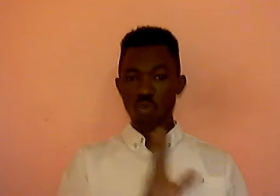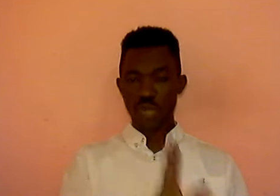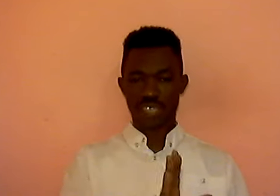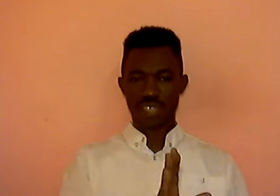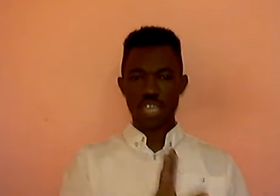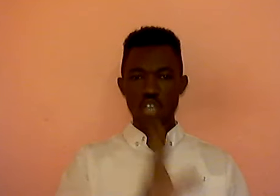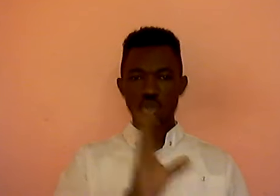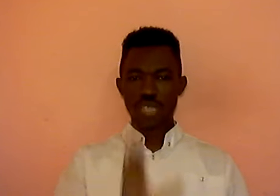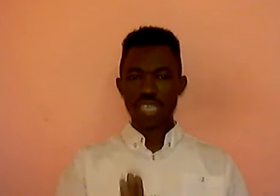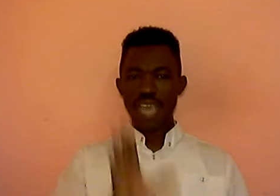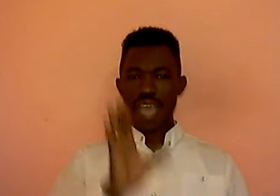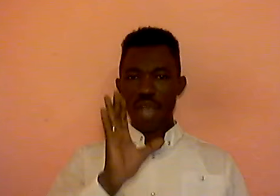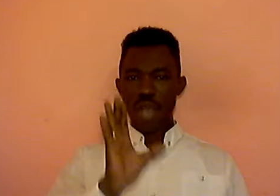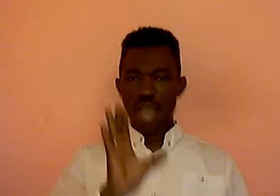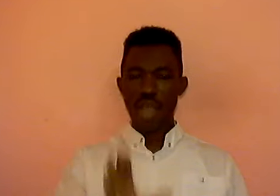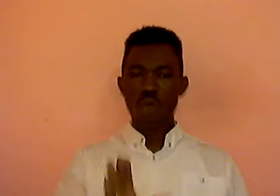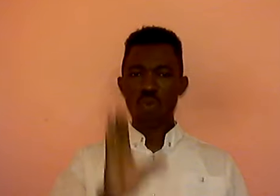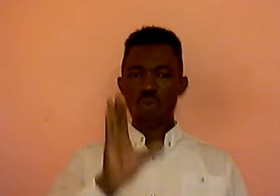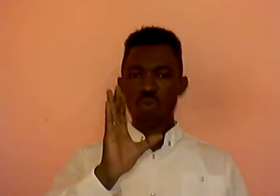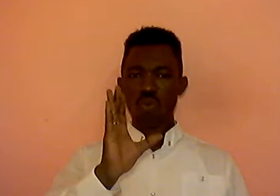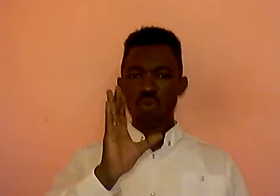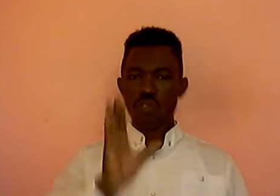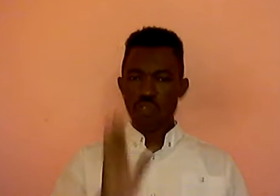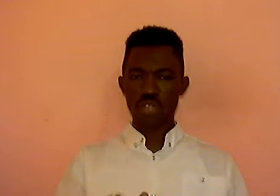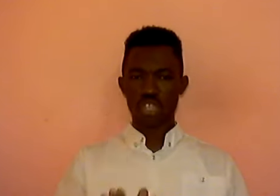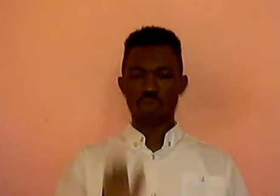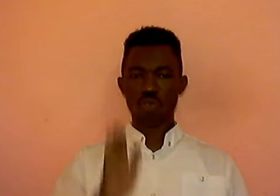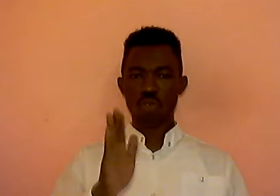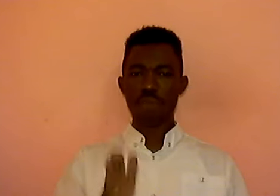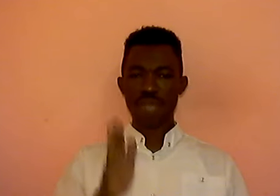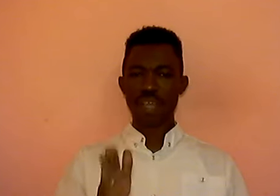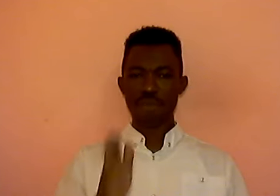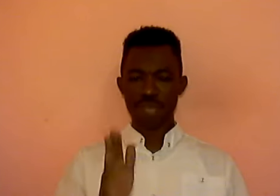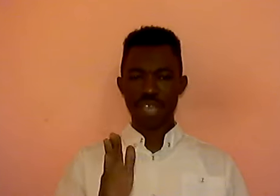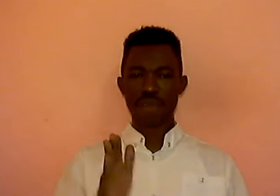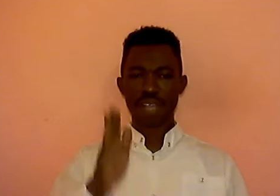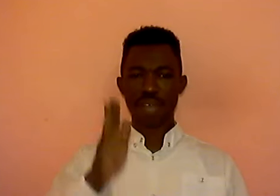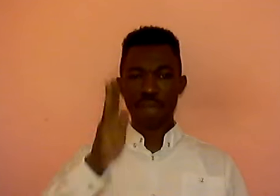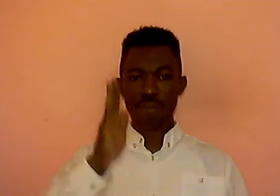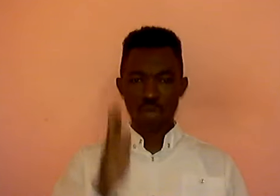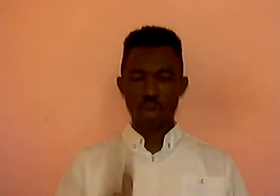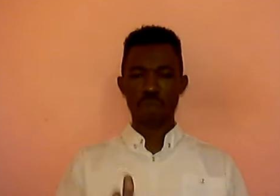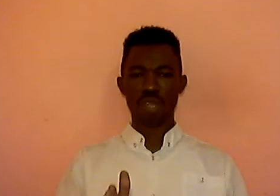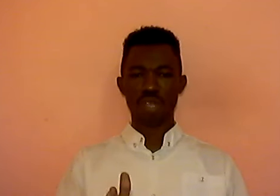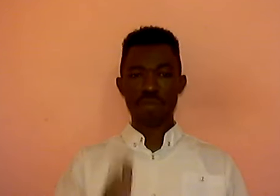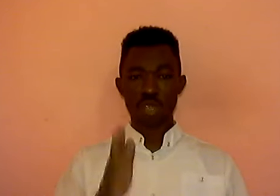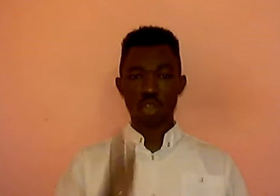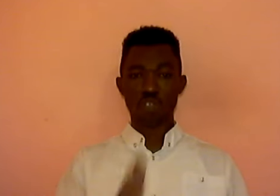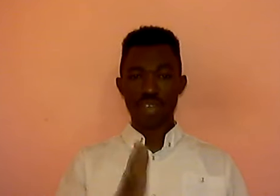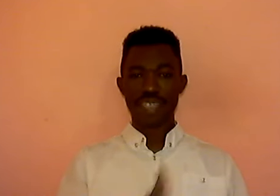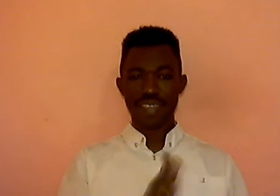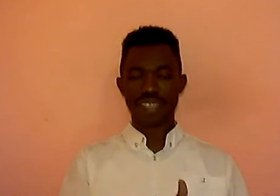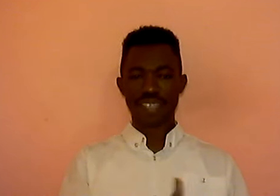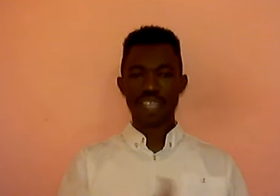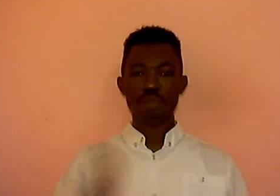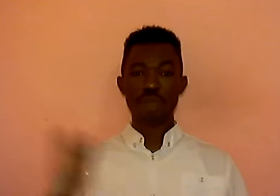waits to see how foolish human being can become because of earthly things. People